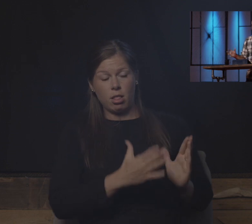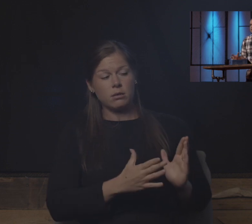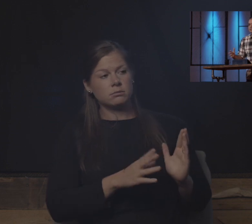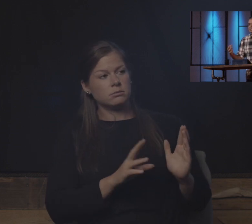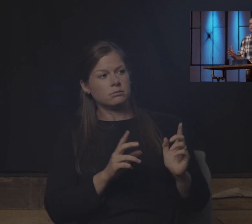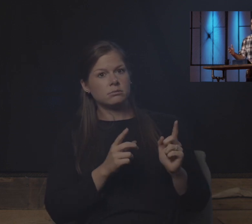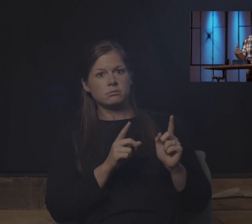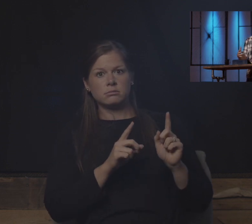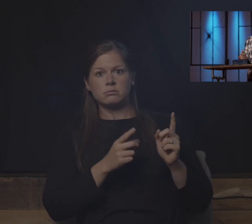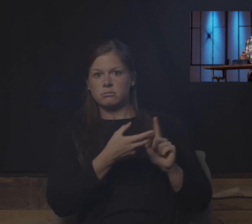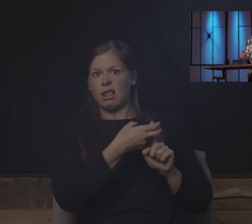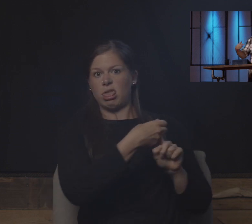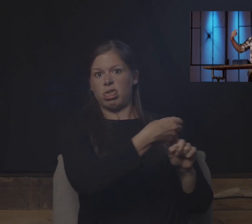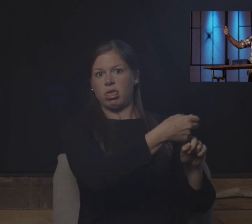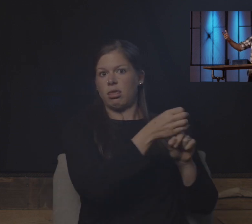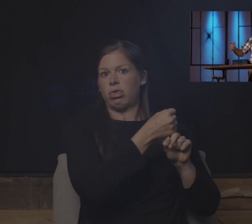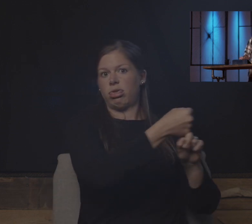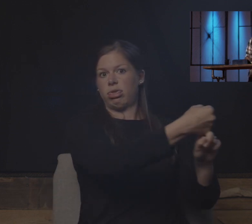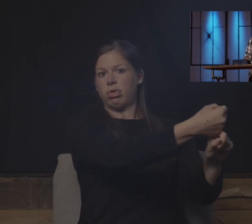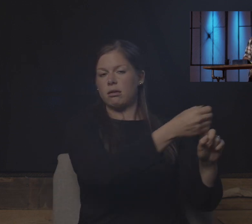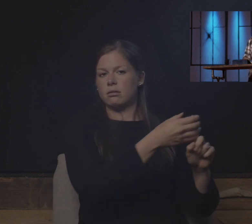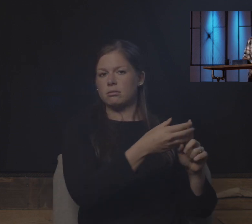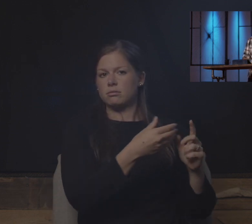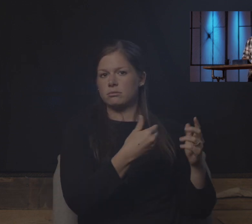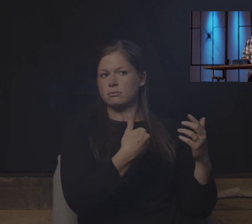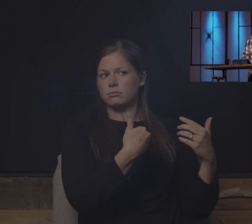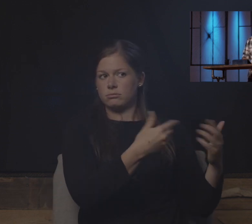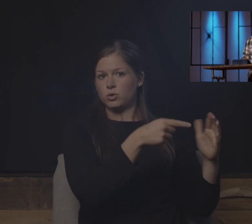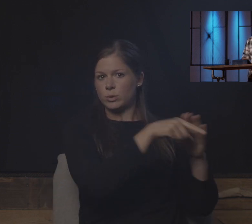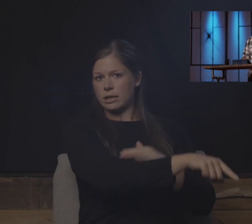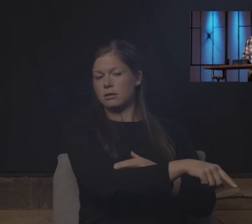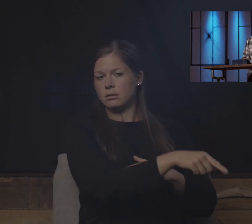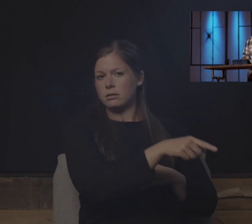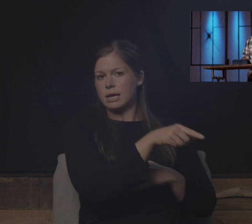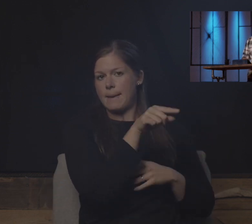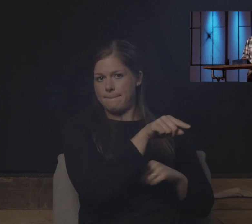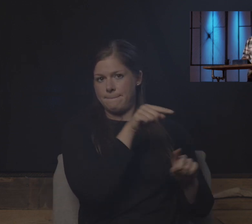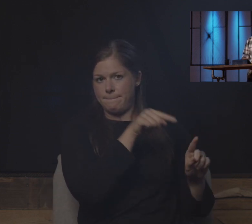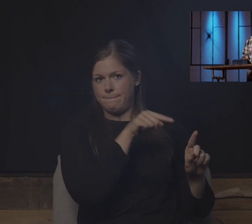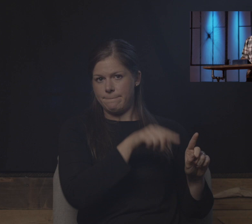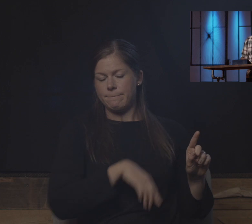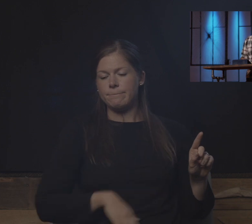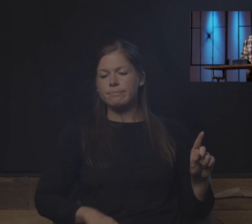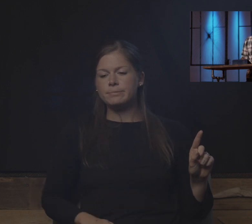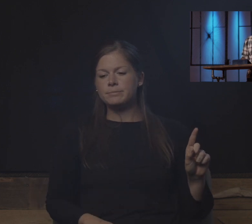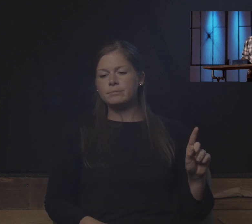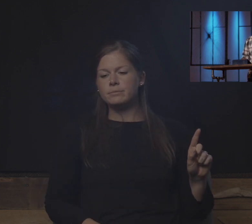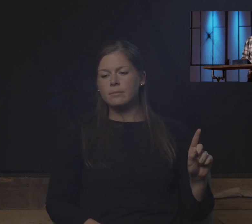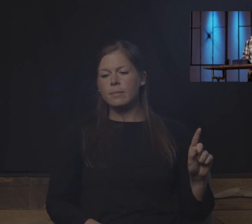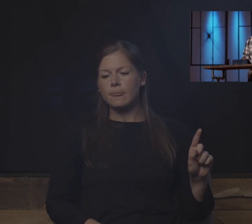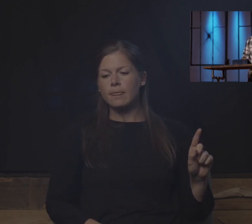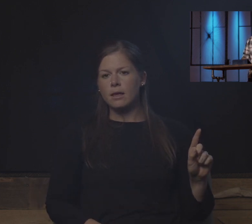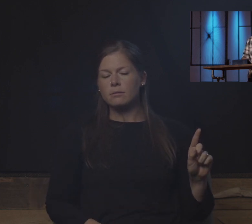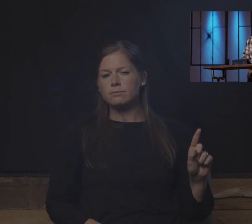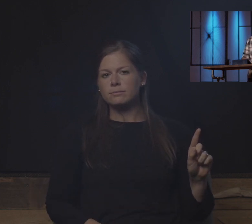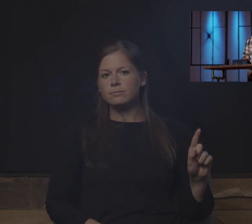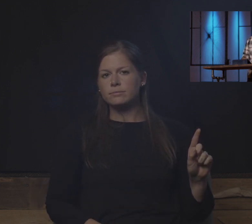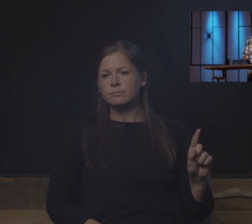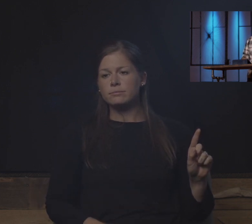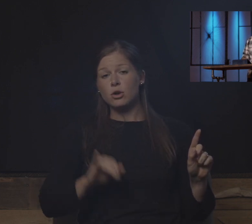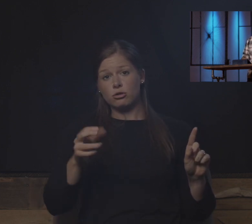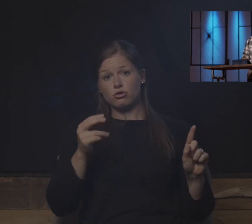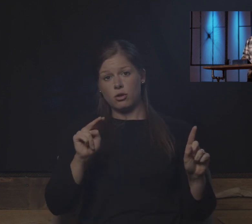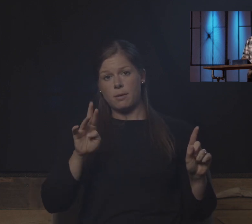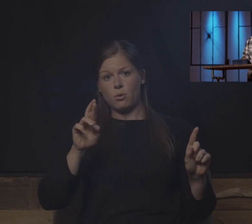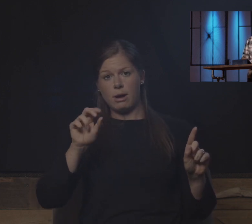with some friends, and he said to those friends as they were looking at the criminal, "There, before the grace of God, goes John